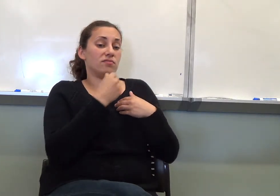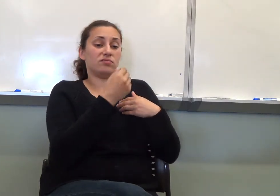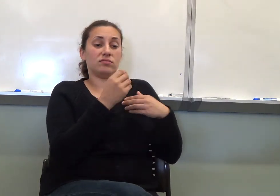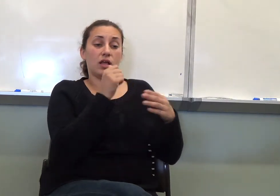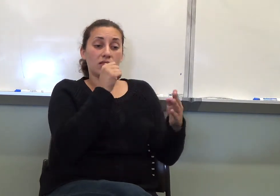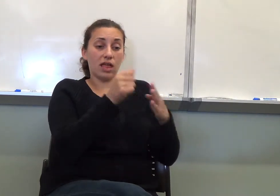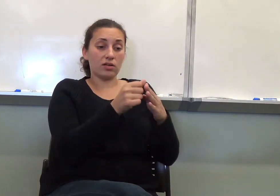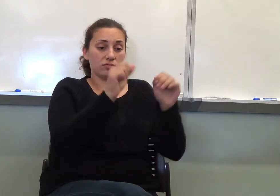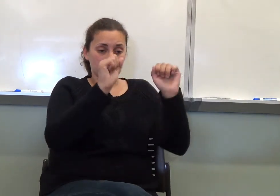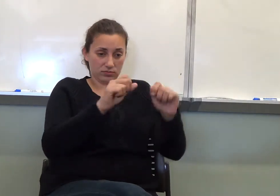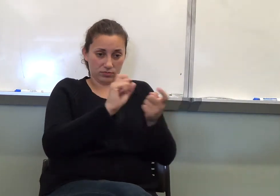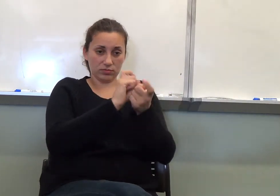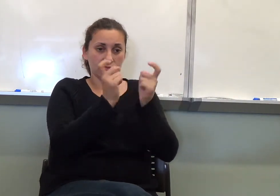variable.